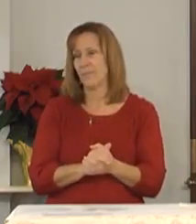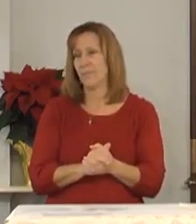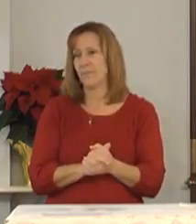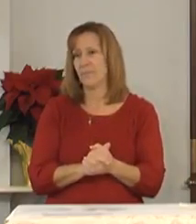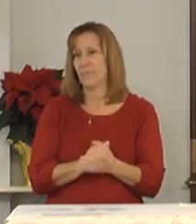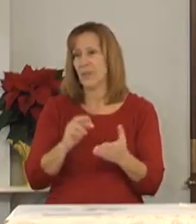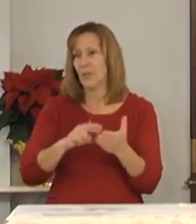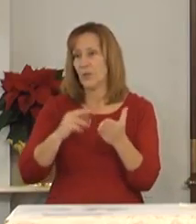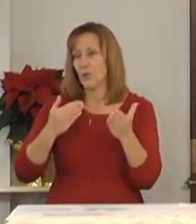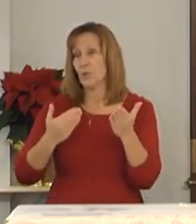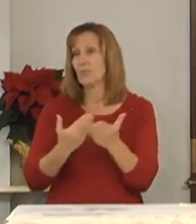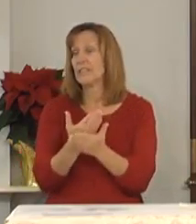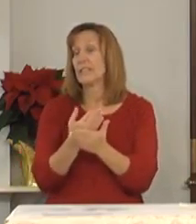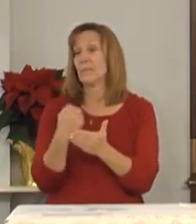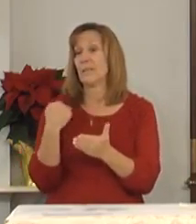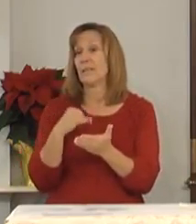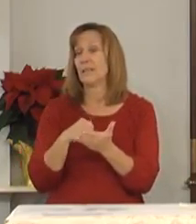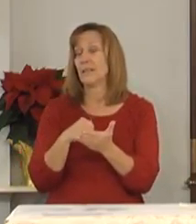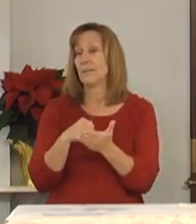to redeem it,